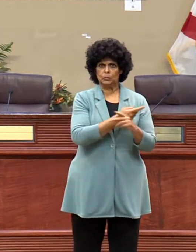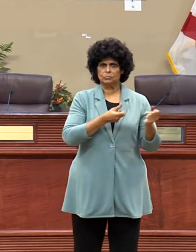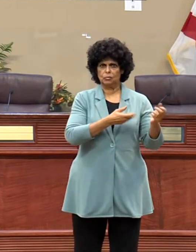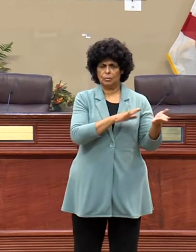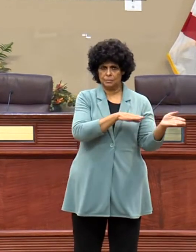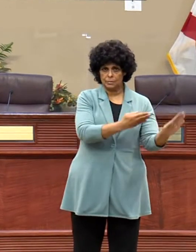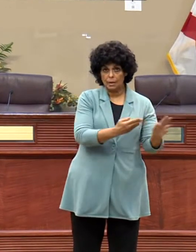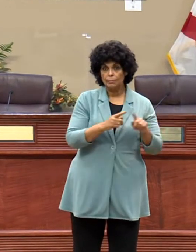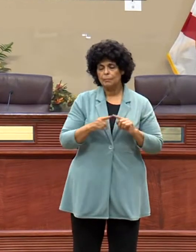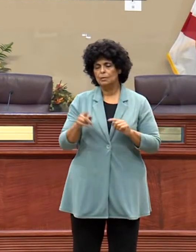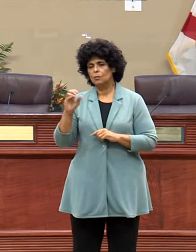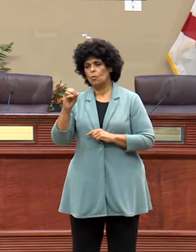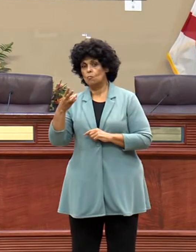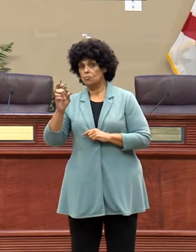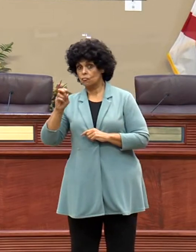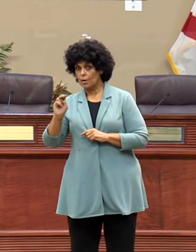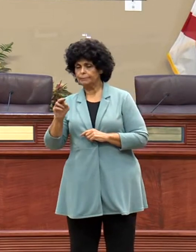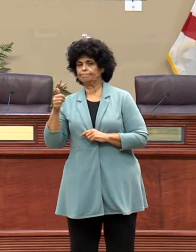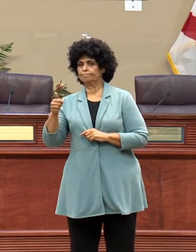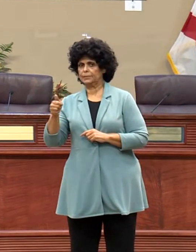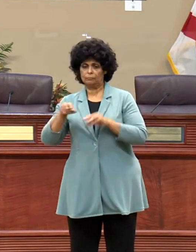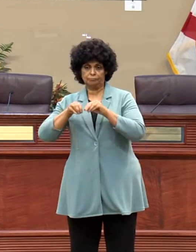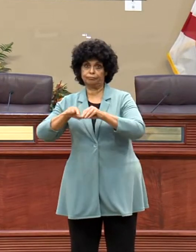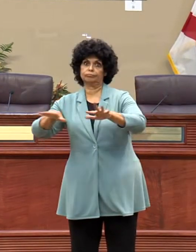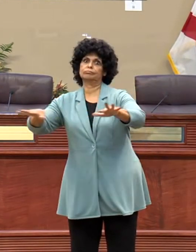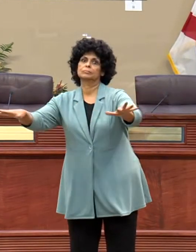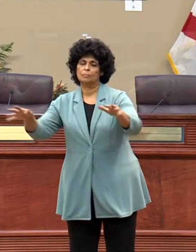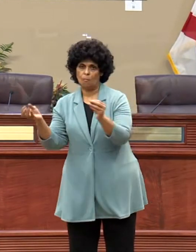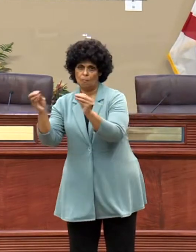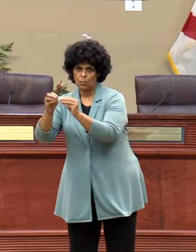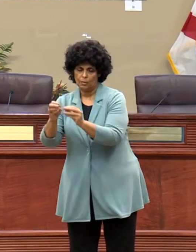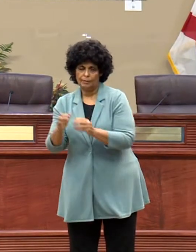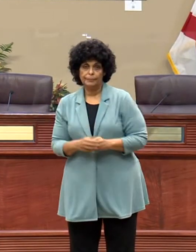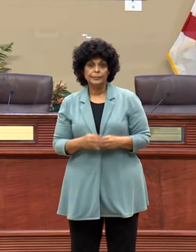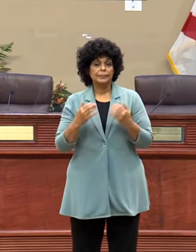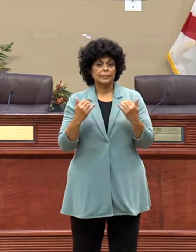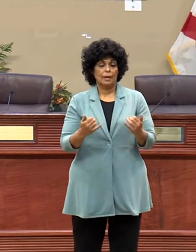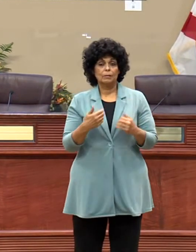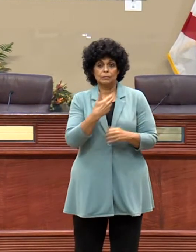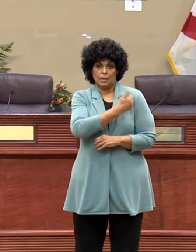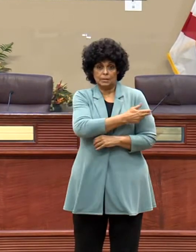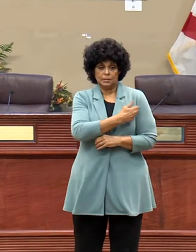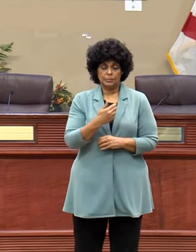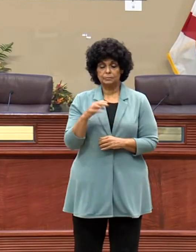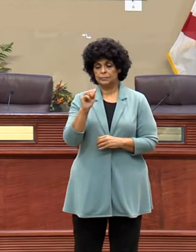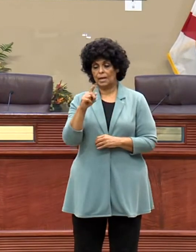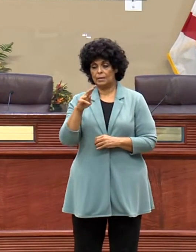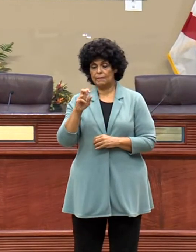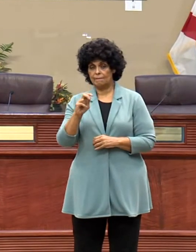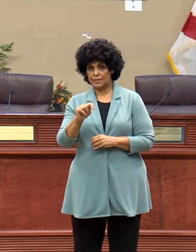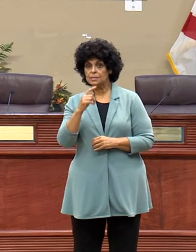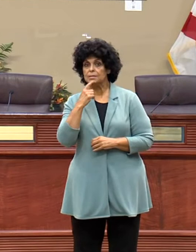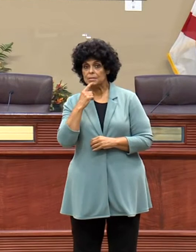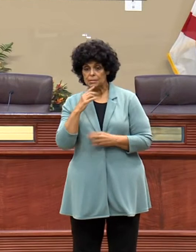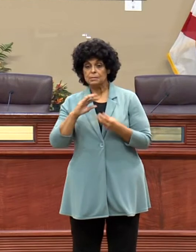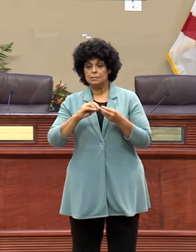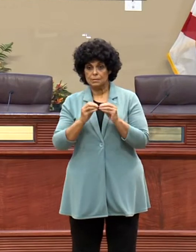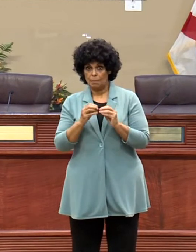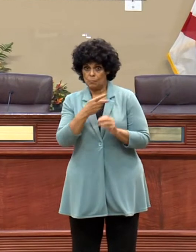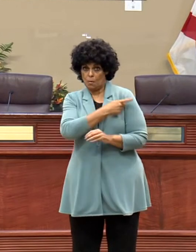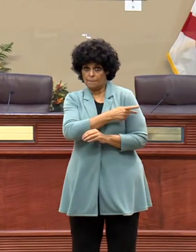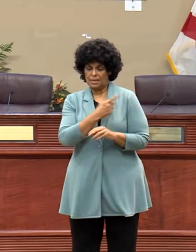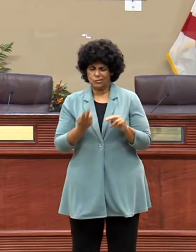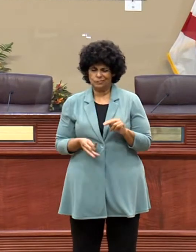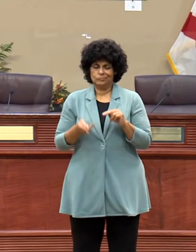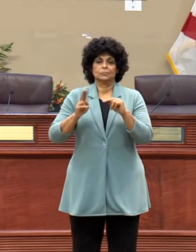an increase in their patients. Advent Health reported a significant increase in their patients. They indicated that